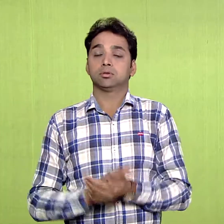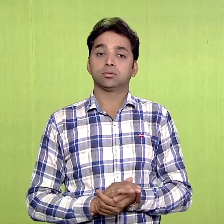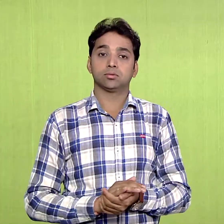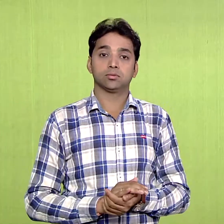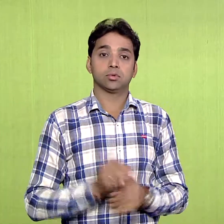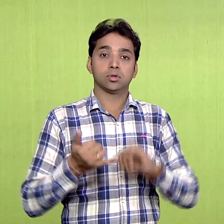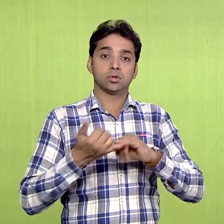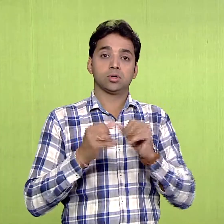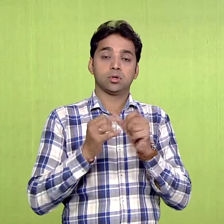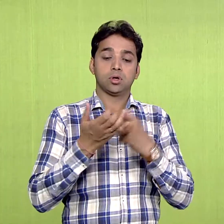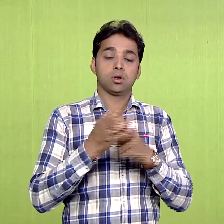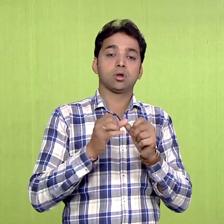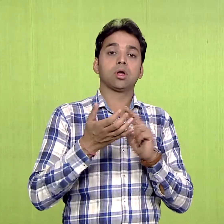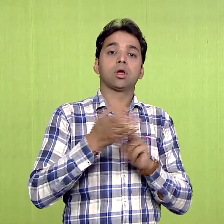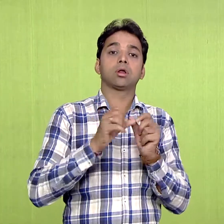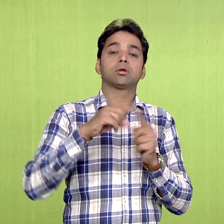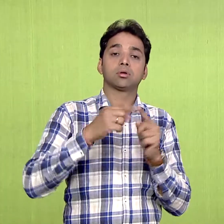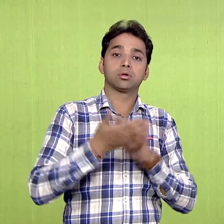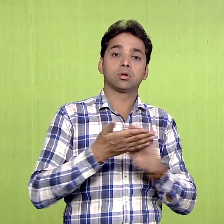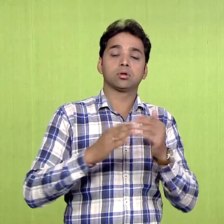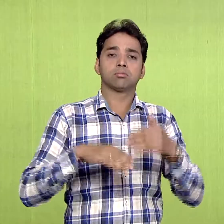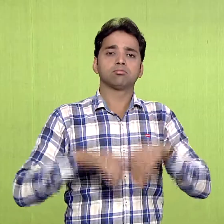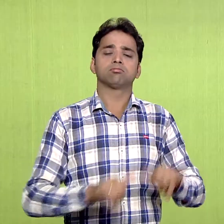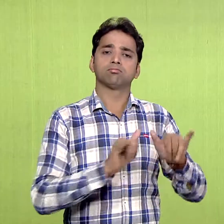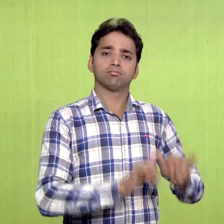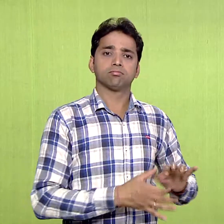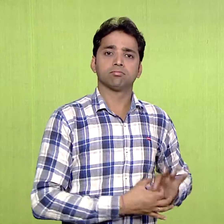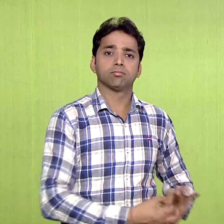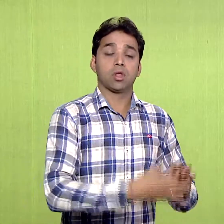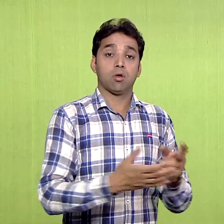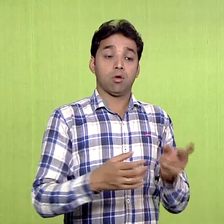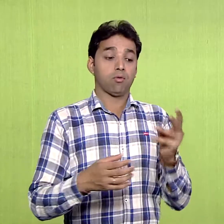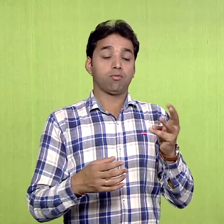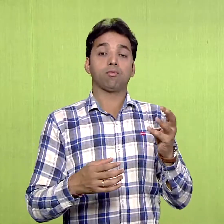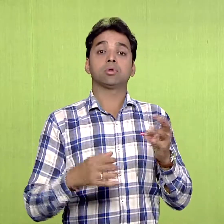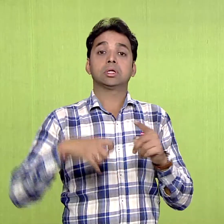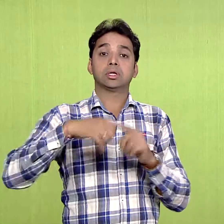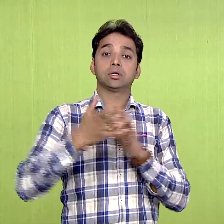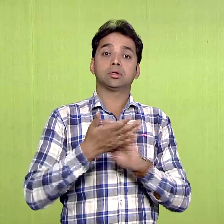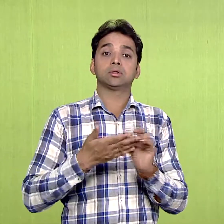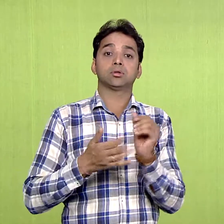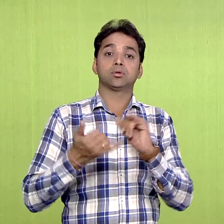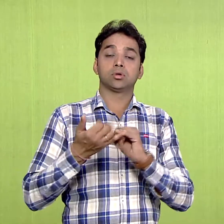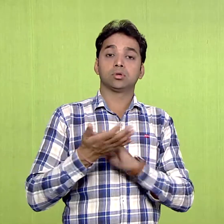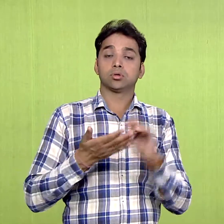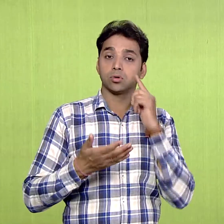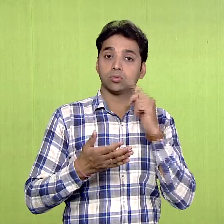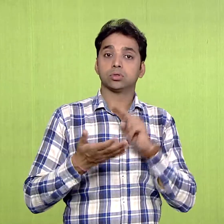first sermon, and the fourth at Kushinagar, where he passed away, attaining